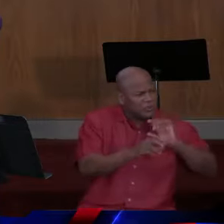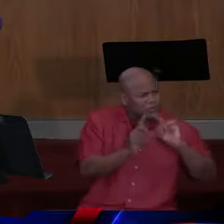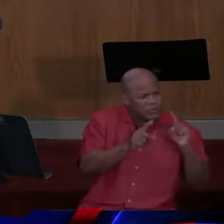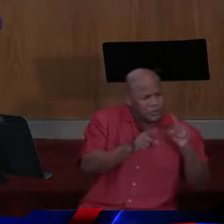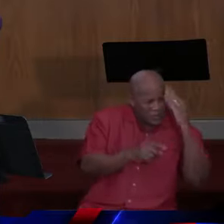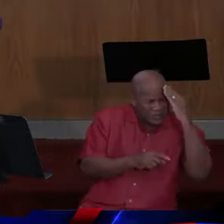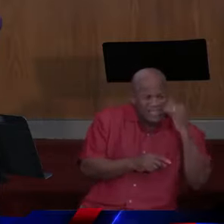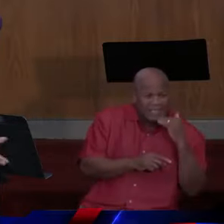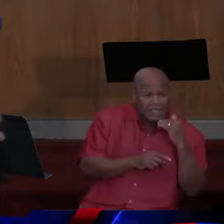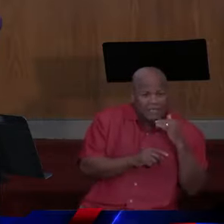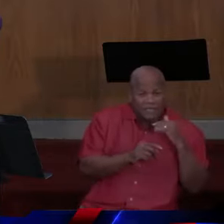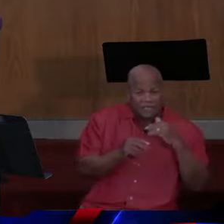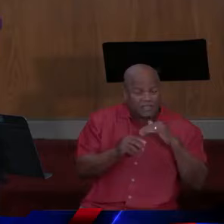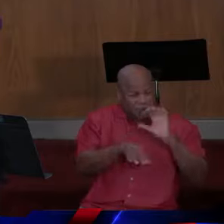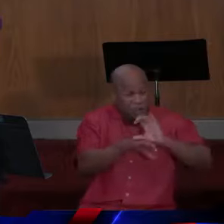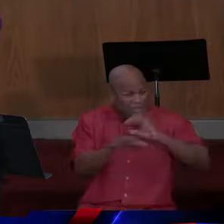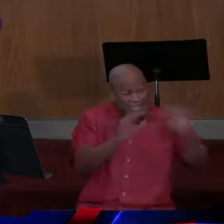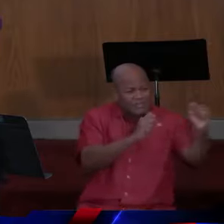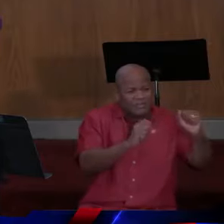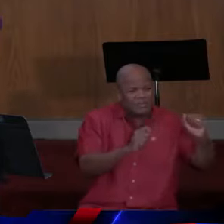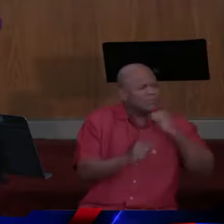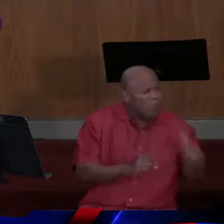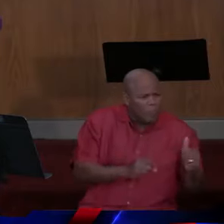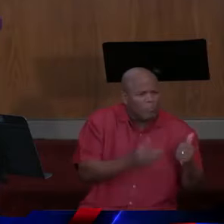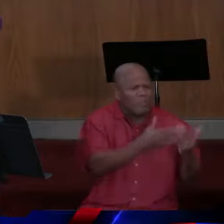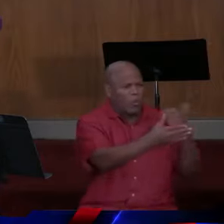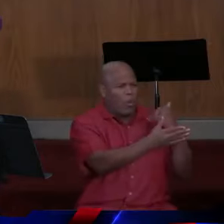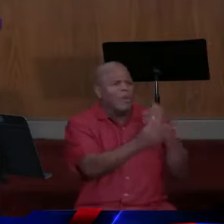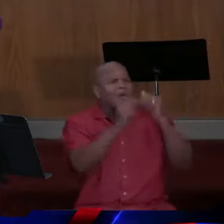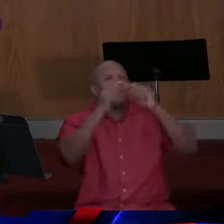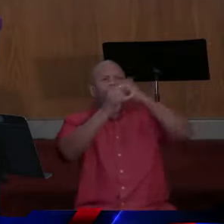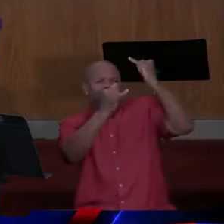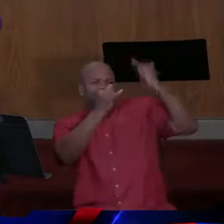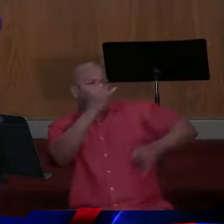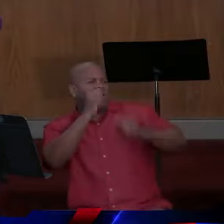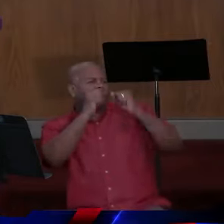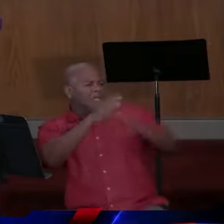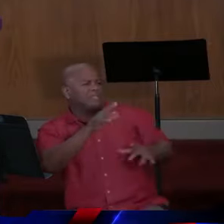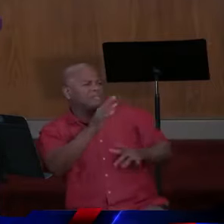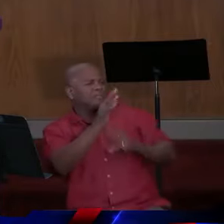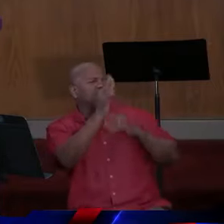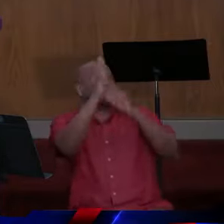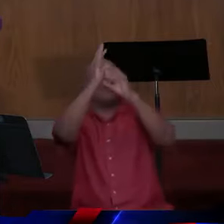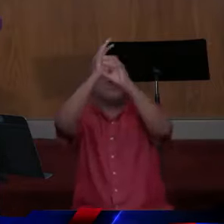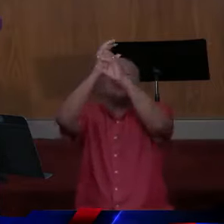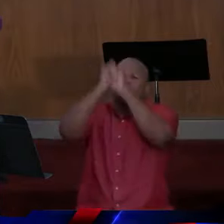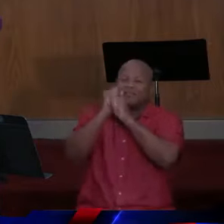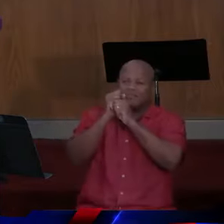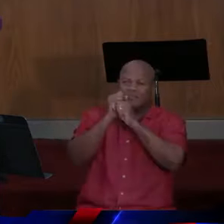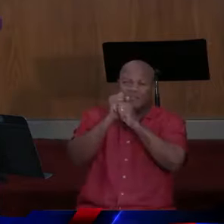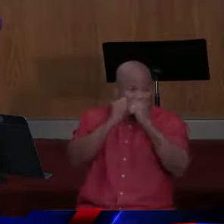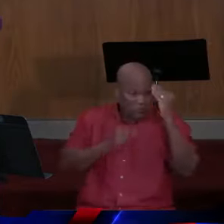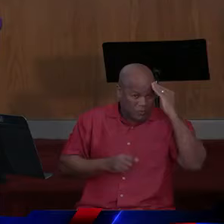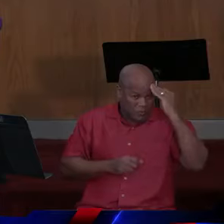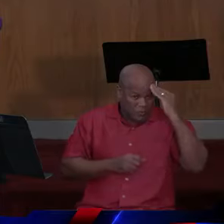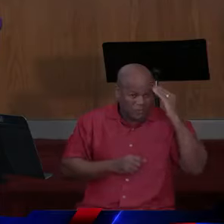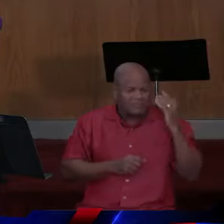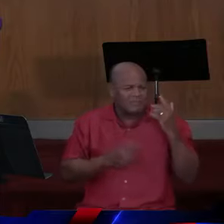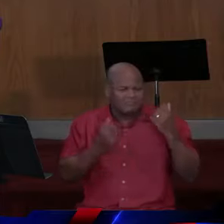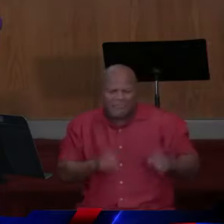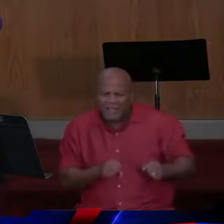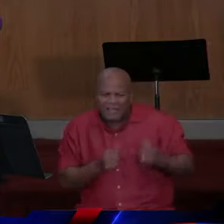so blessed in church now, I'm preaching now, so I don't have the opportunity to leave without the blessing. But you know, we trying to make our way to the car so we can